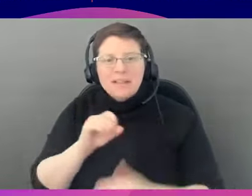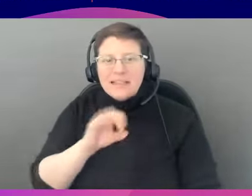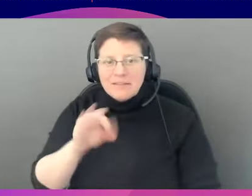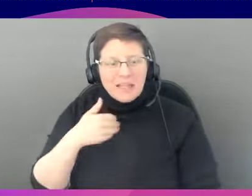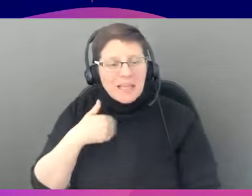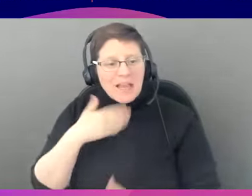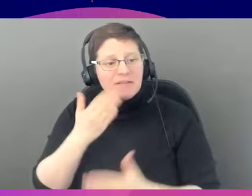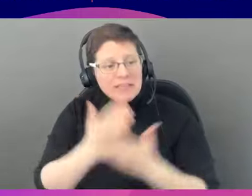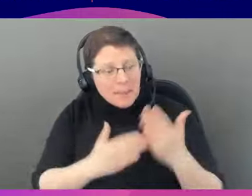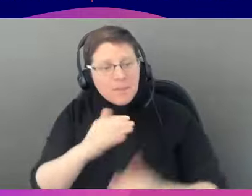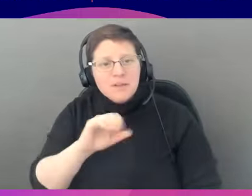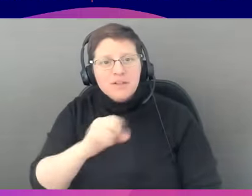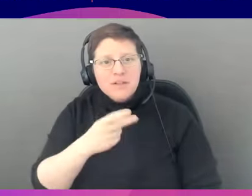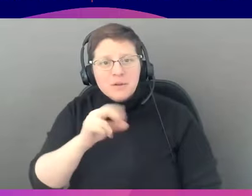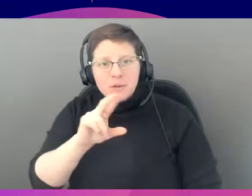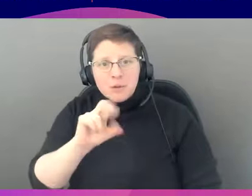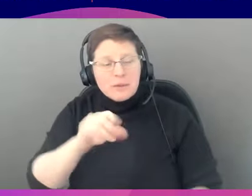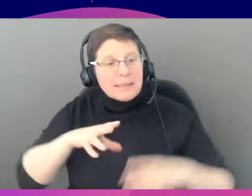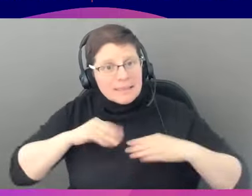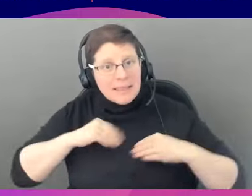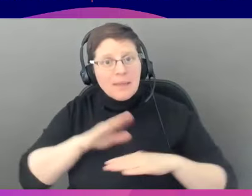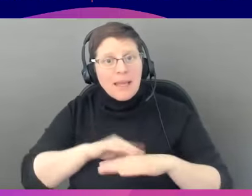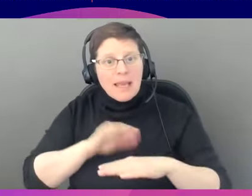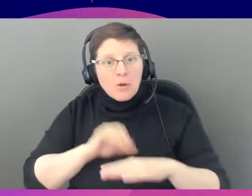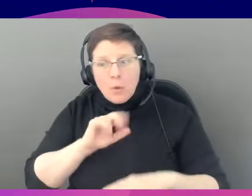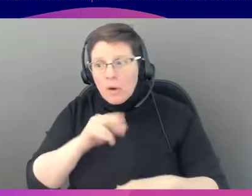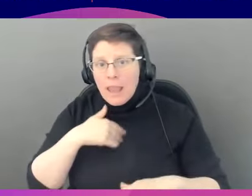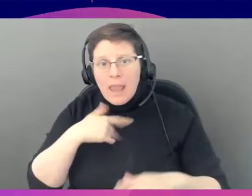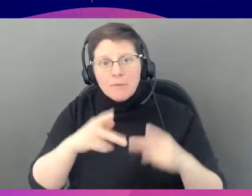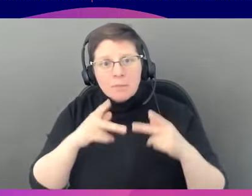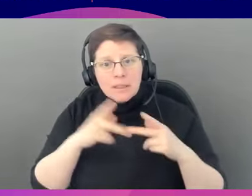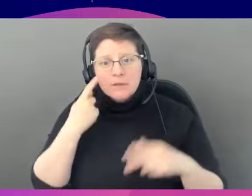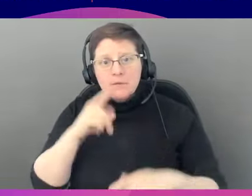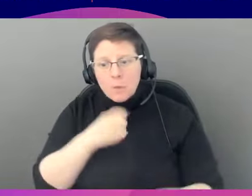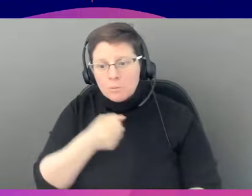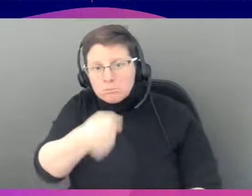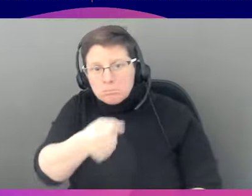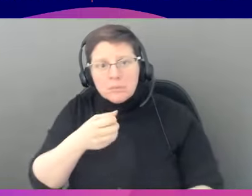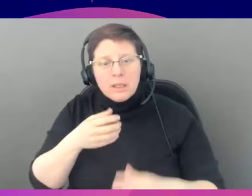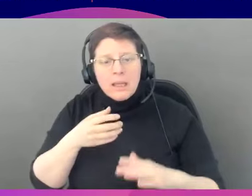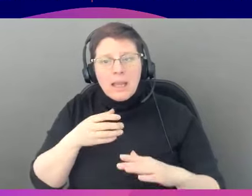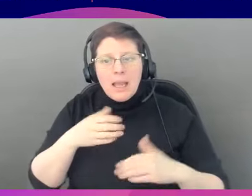violence shelters or shelters with off-site animal safekeeping programs.